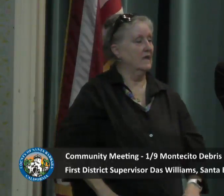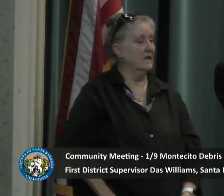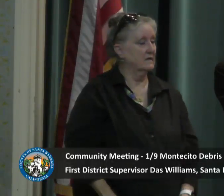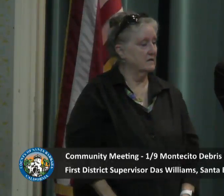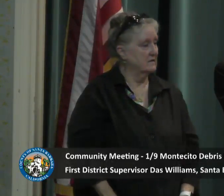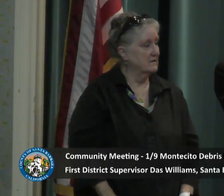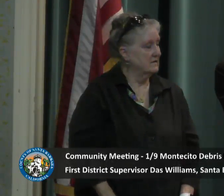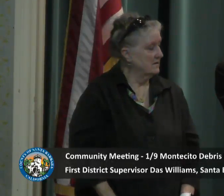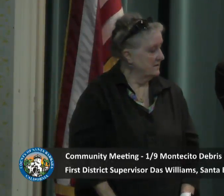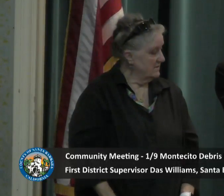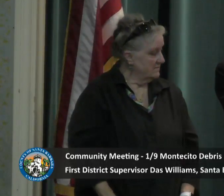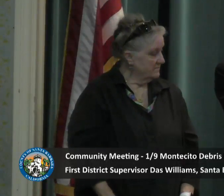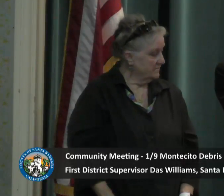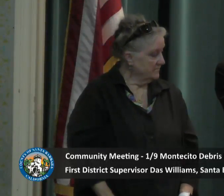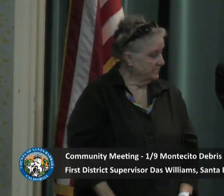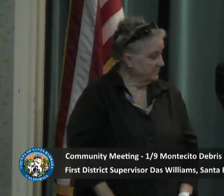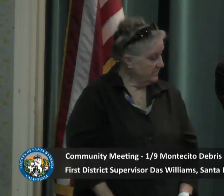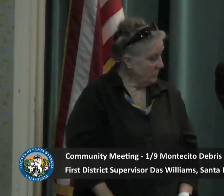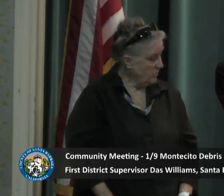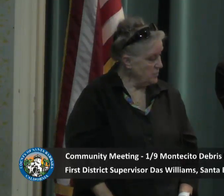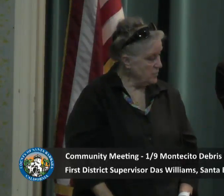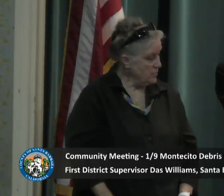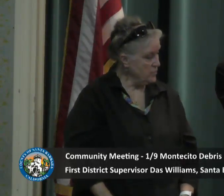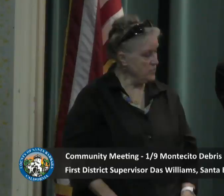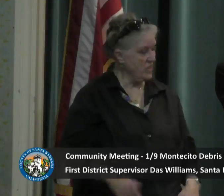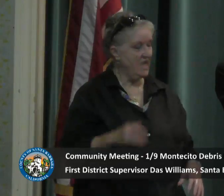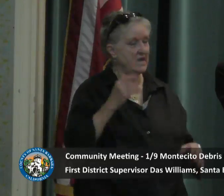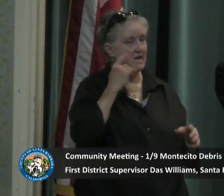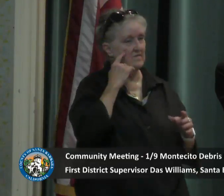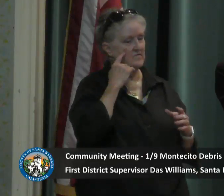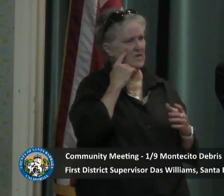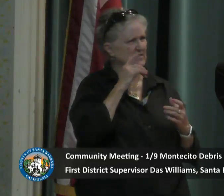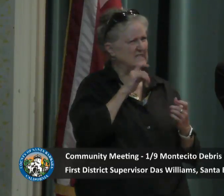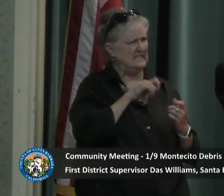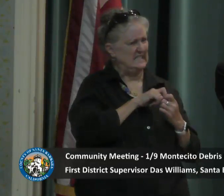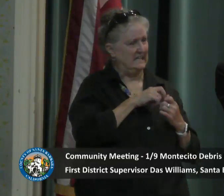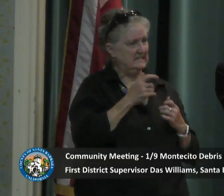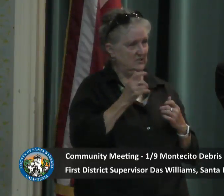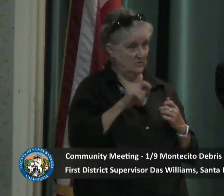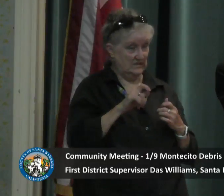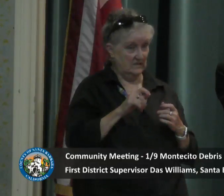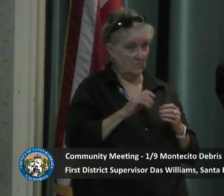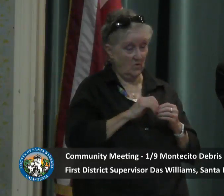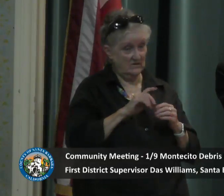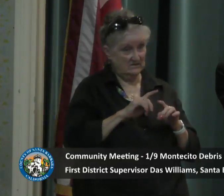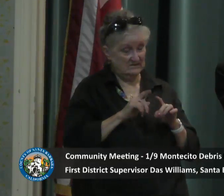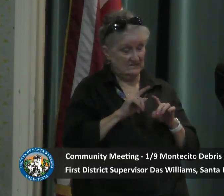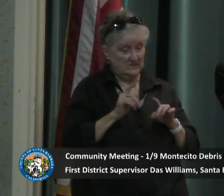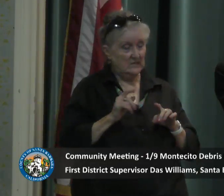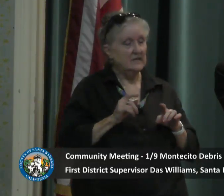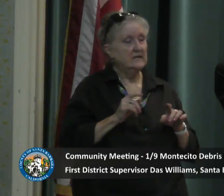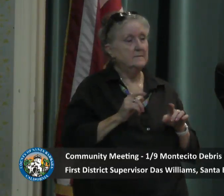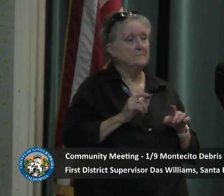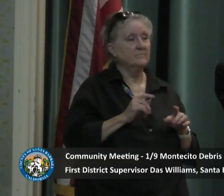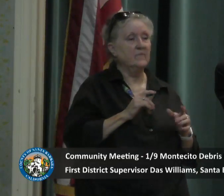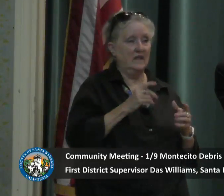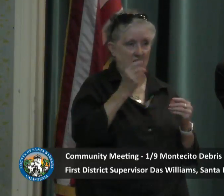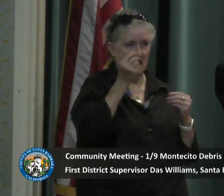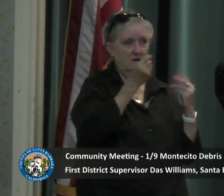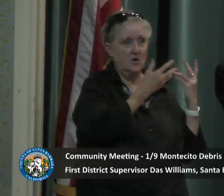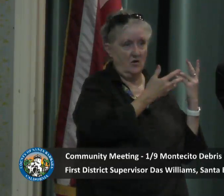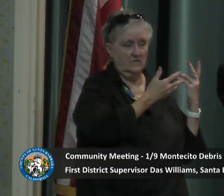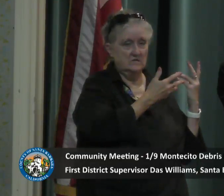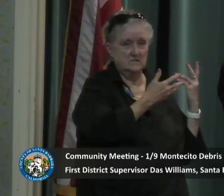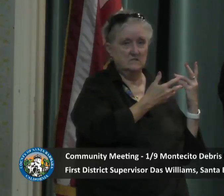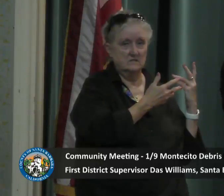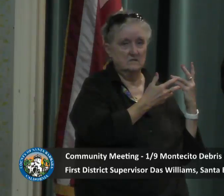there's any specifics that you think you need in your battling with your insurance company, let our office